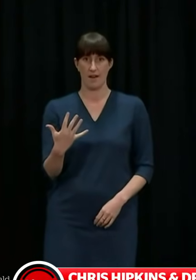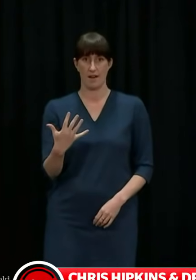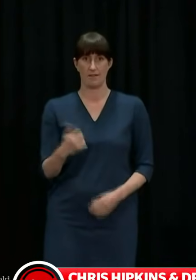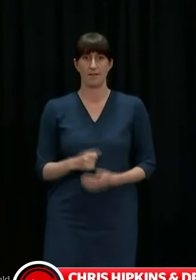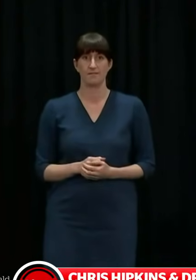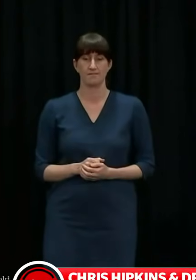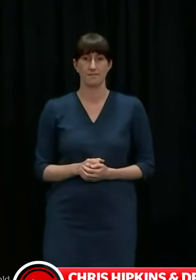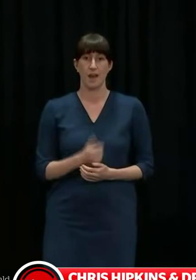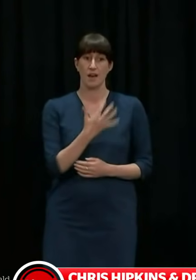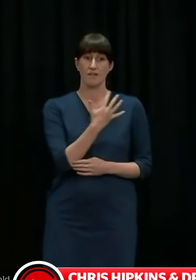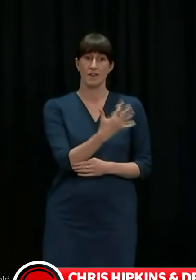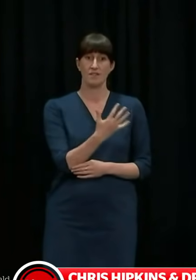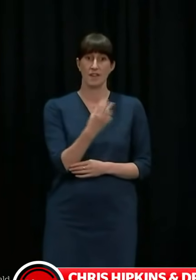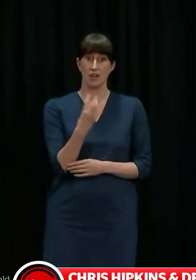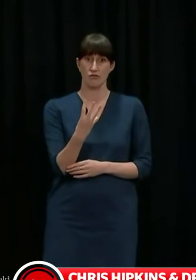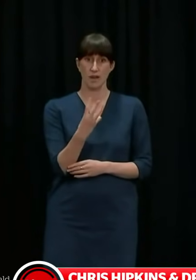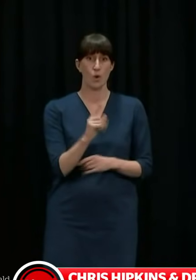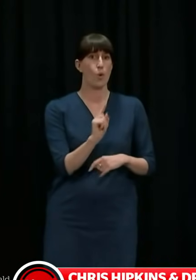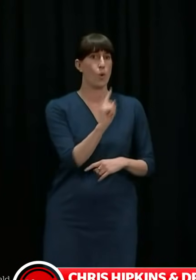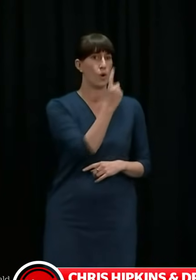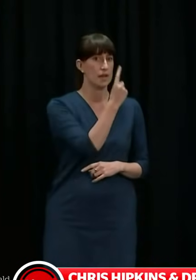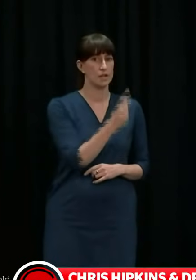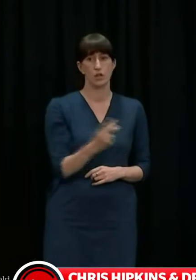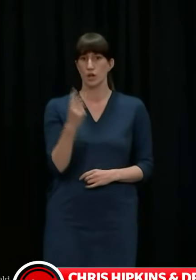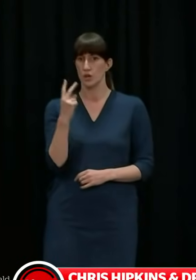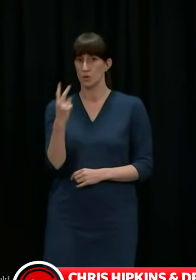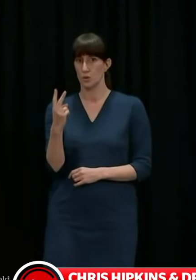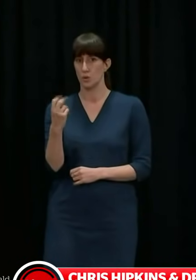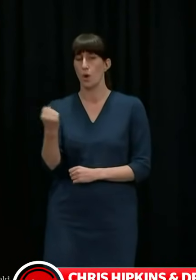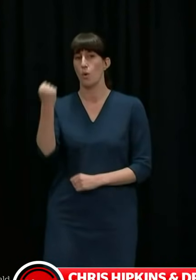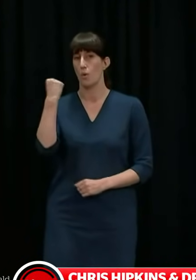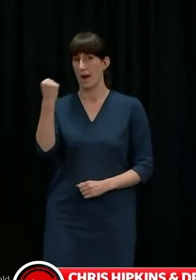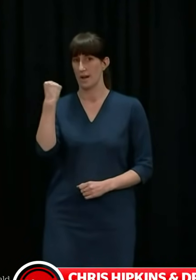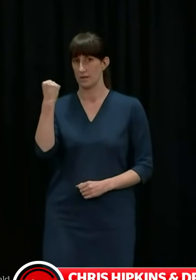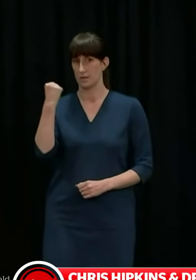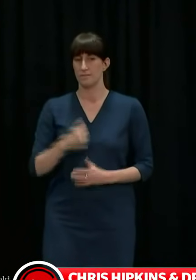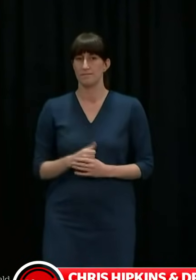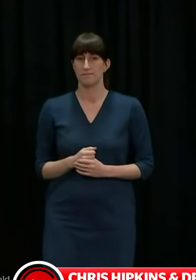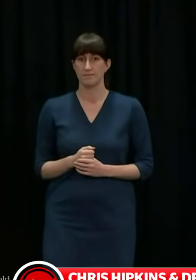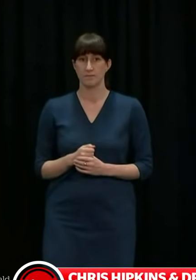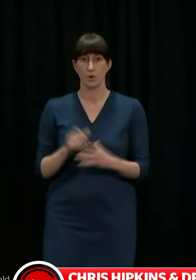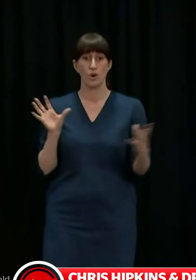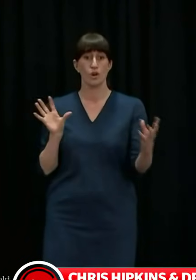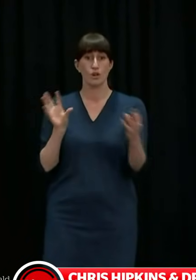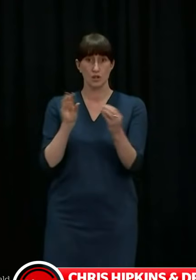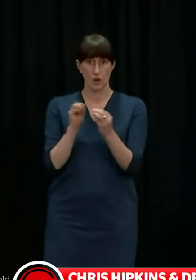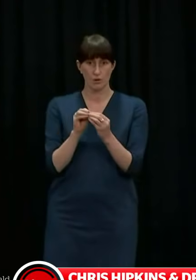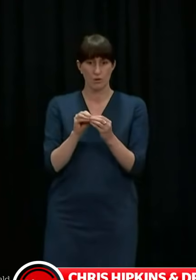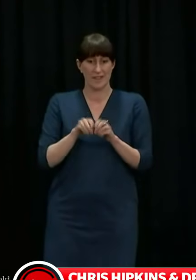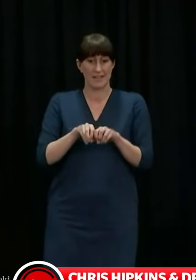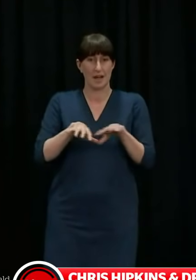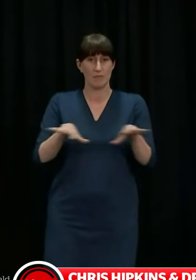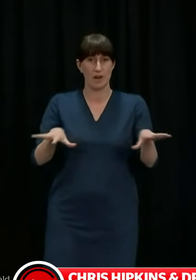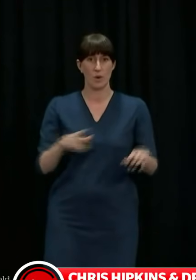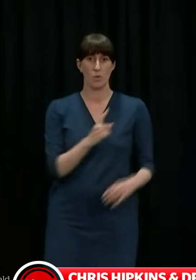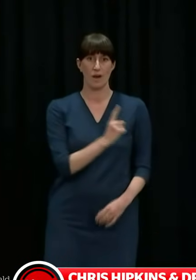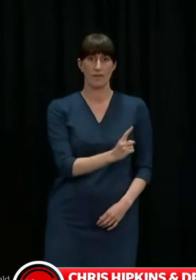53 of these are in Auckland and 2 are in Waikato. So our total number of cases in this outbreak is